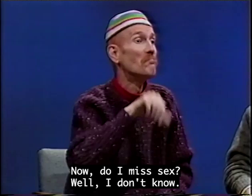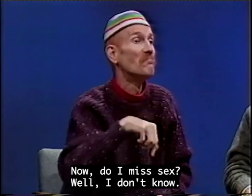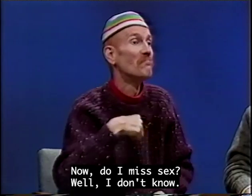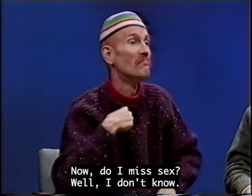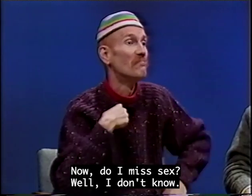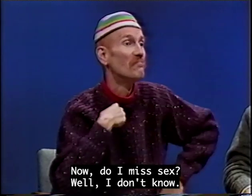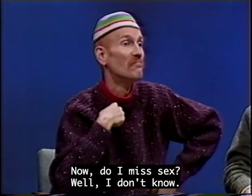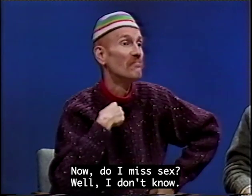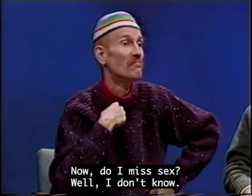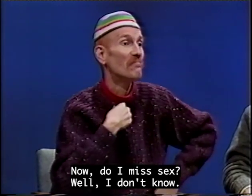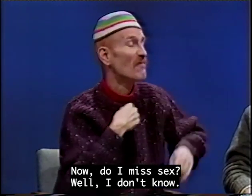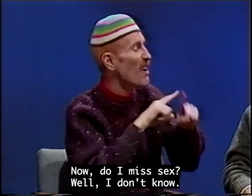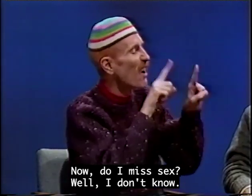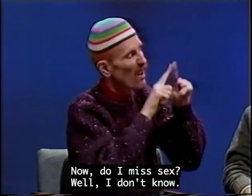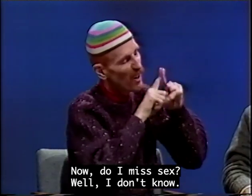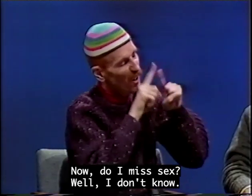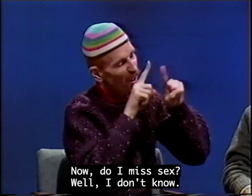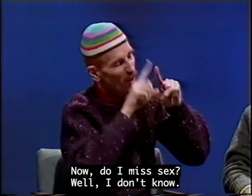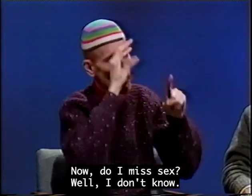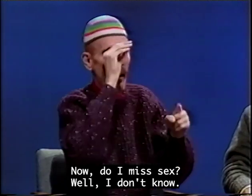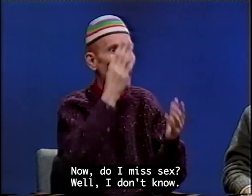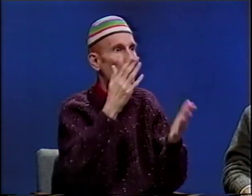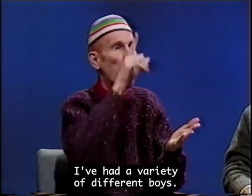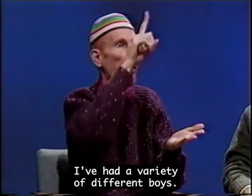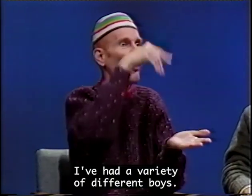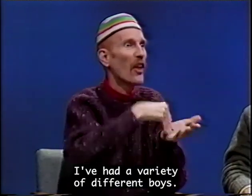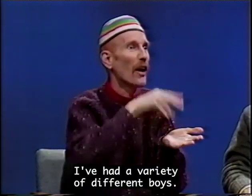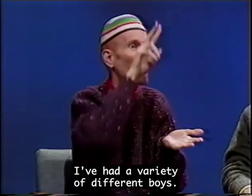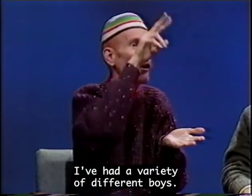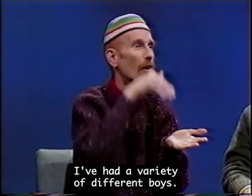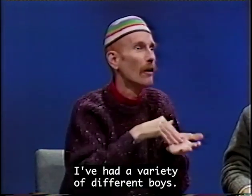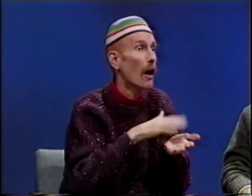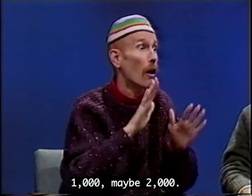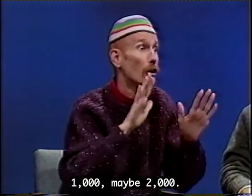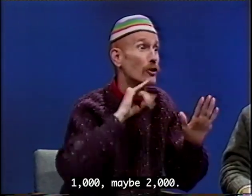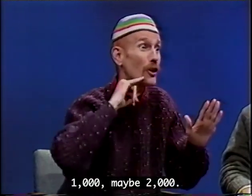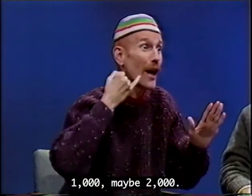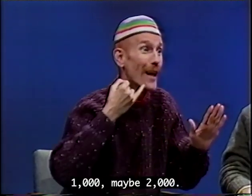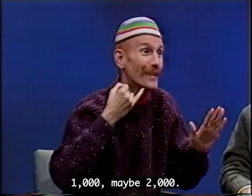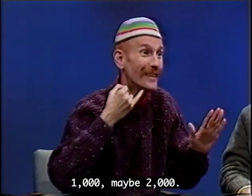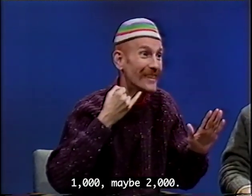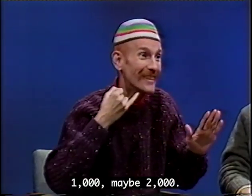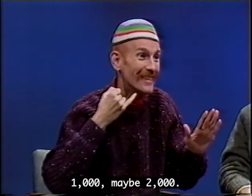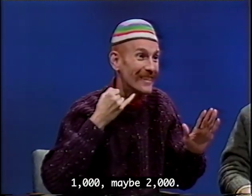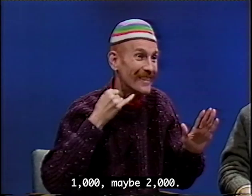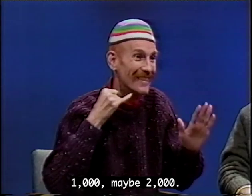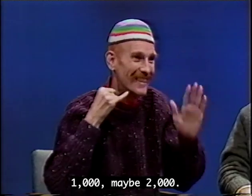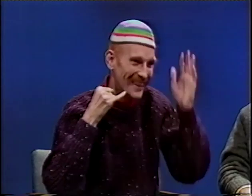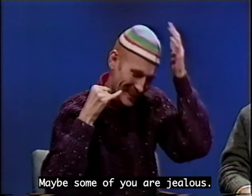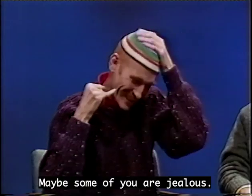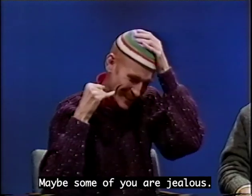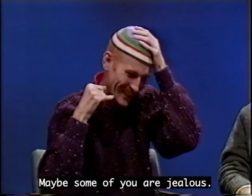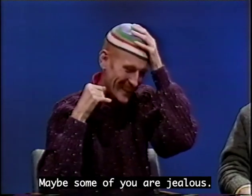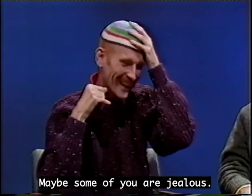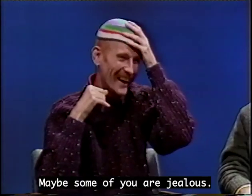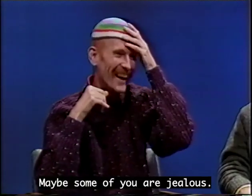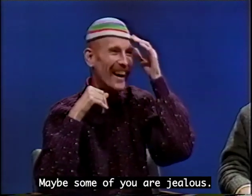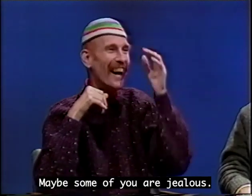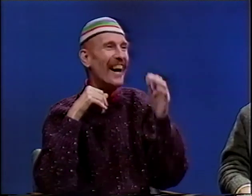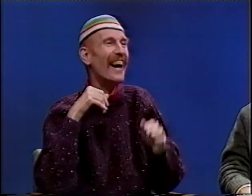Now, do I miss sex? Well, I don't know. I've had a variety of different boys, 1,000, maybe 2,000. Maybe some of you are jealous.